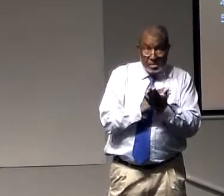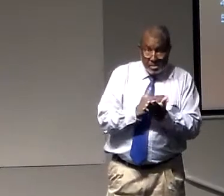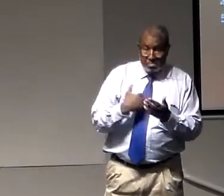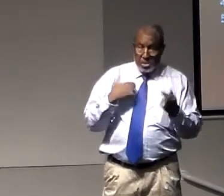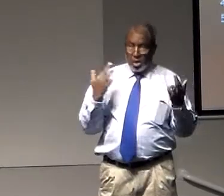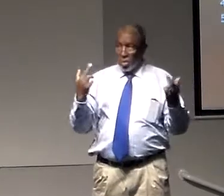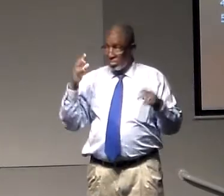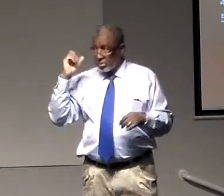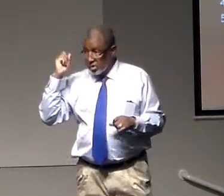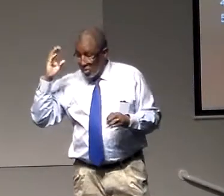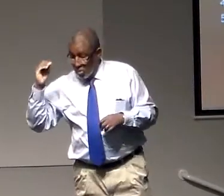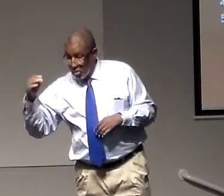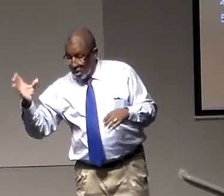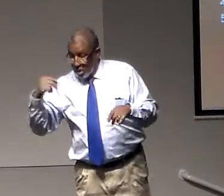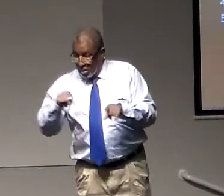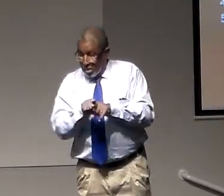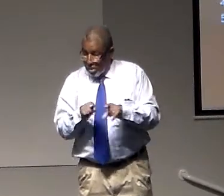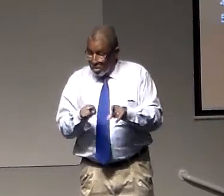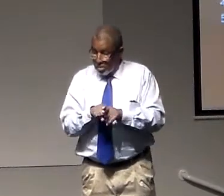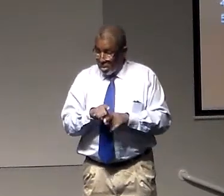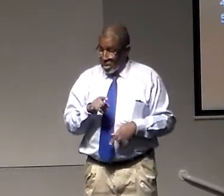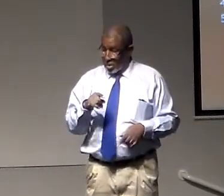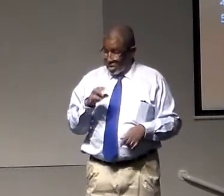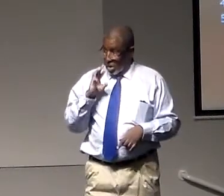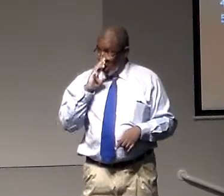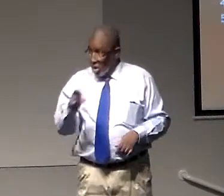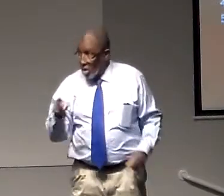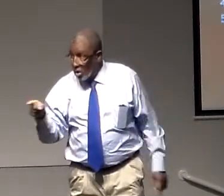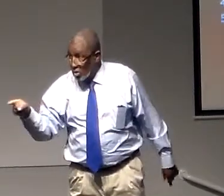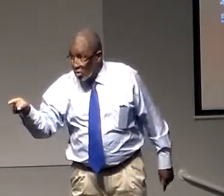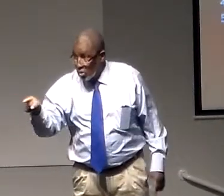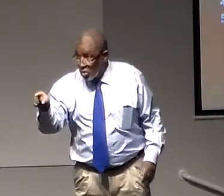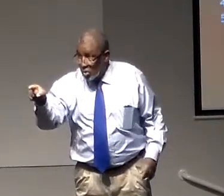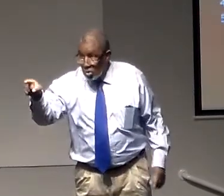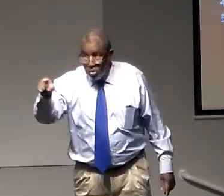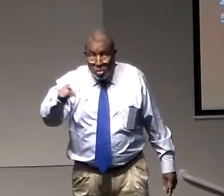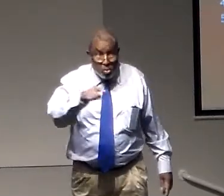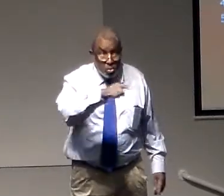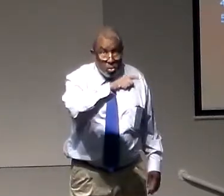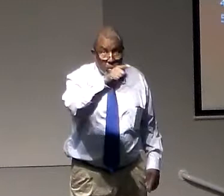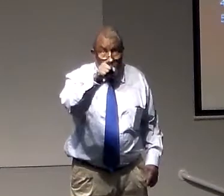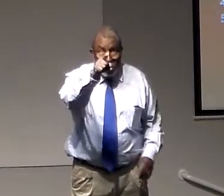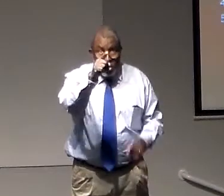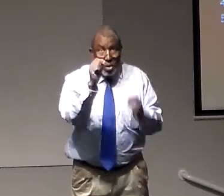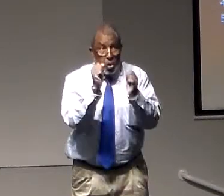learn something today's lesson? Are you with God